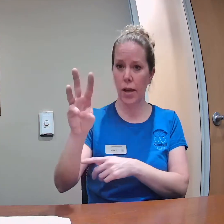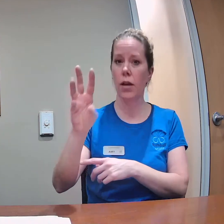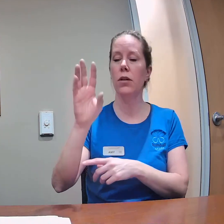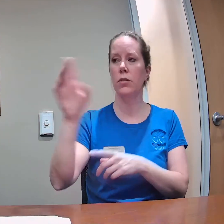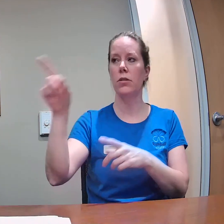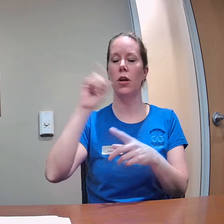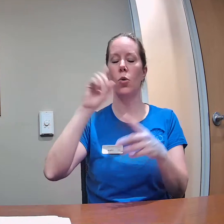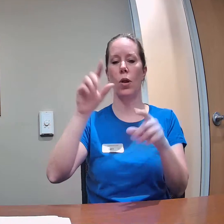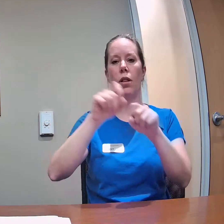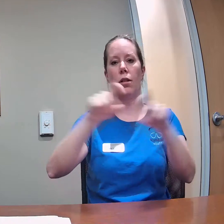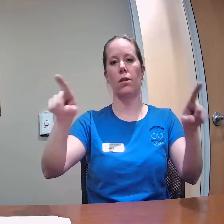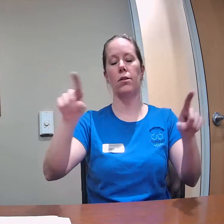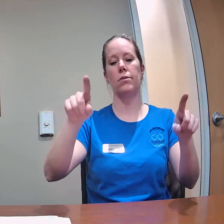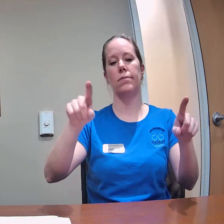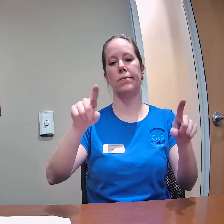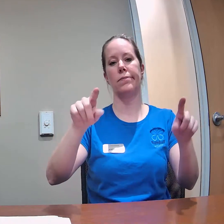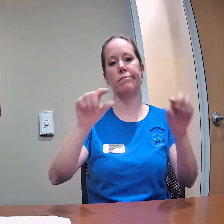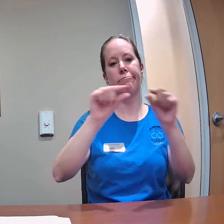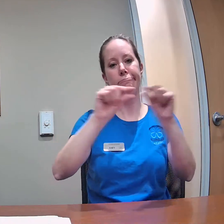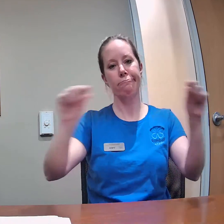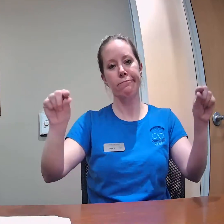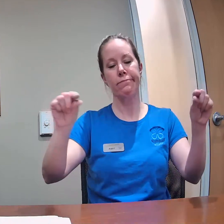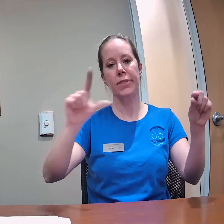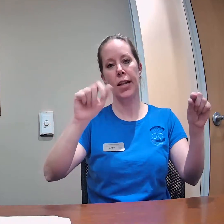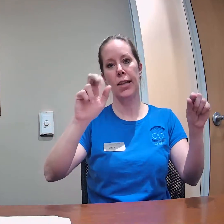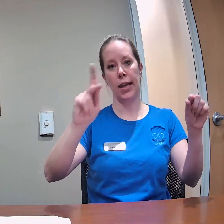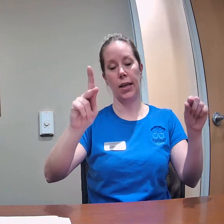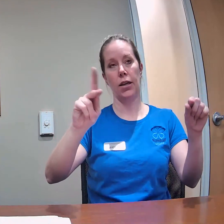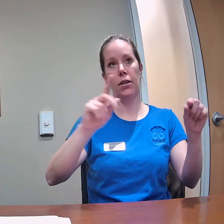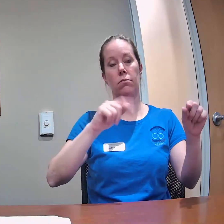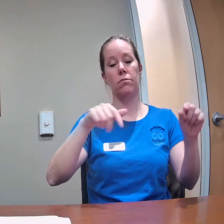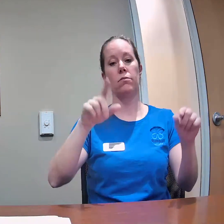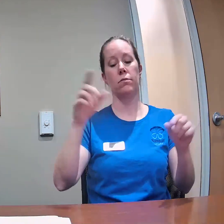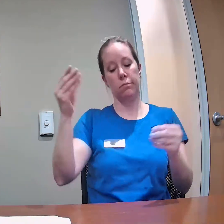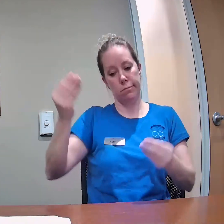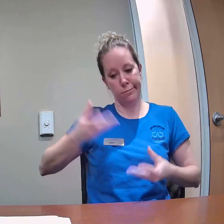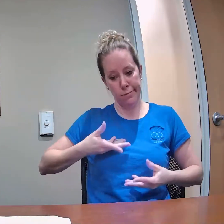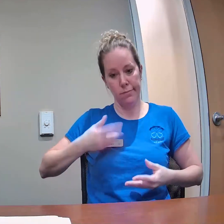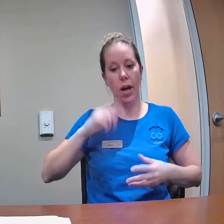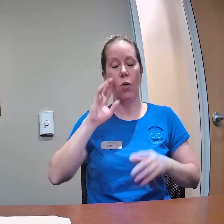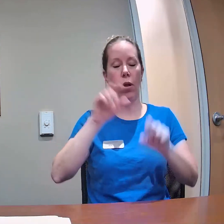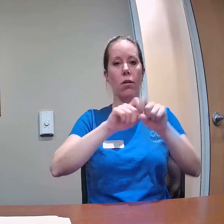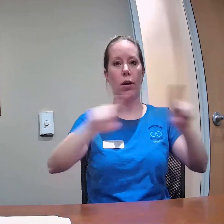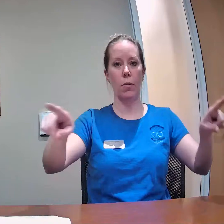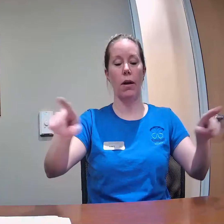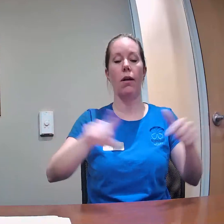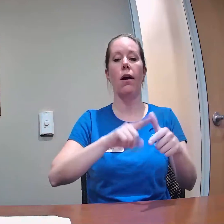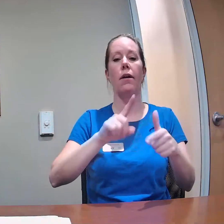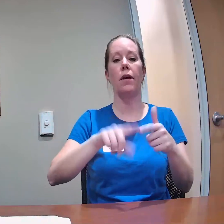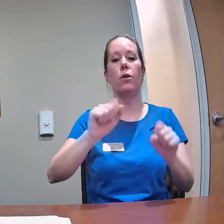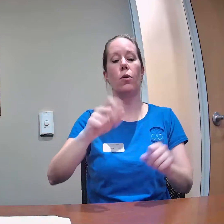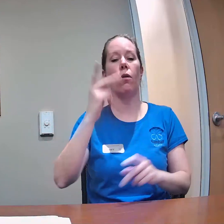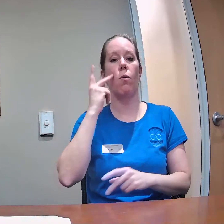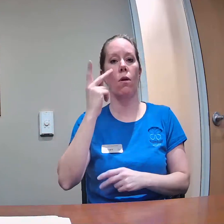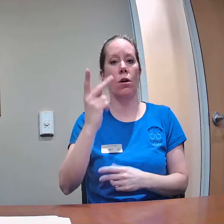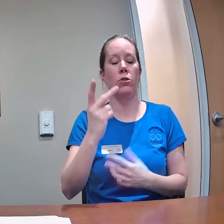link. There will be a link that Derek will send me that I will send out to all of you, and you'll get to watch